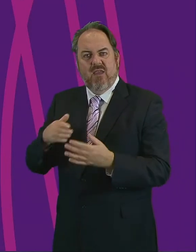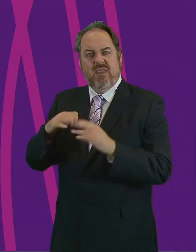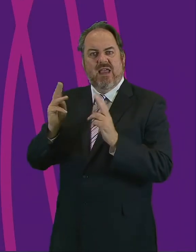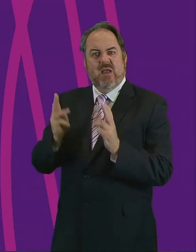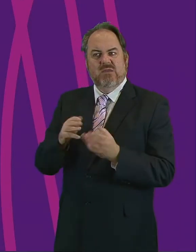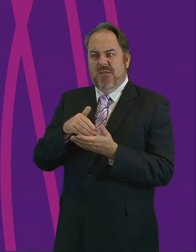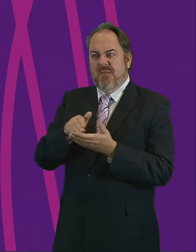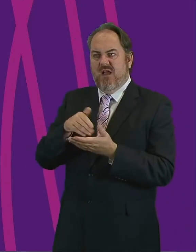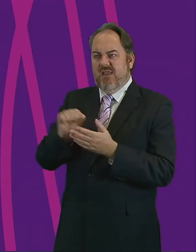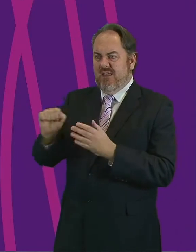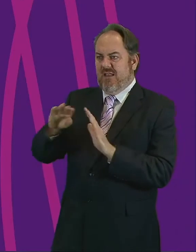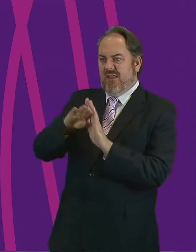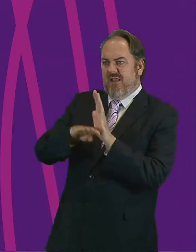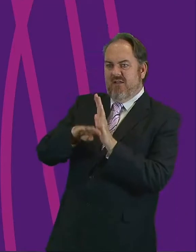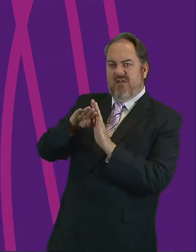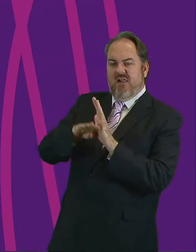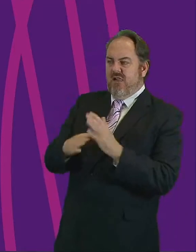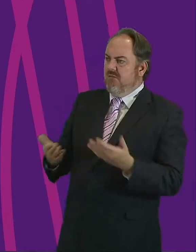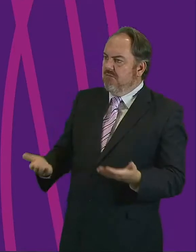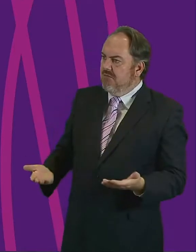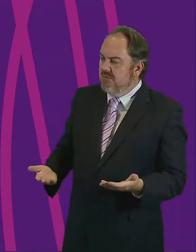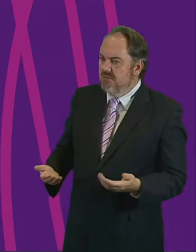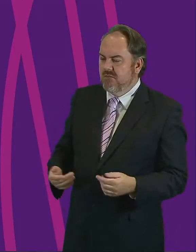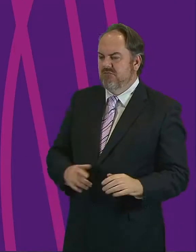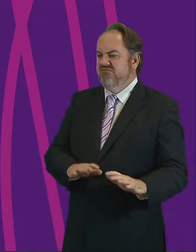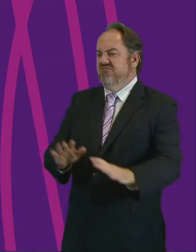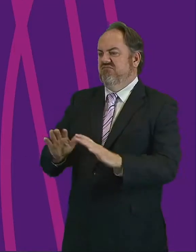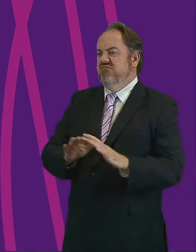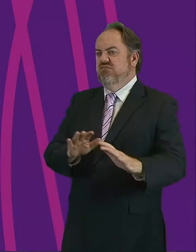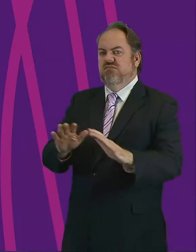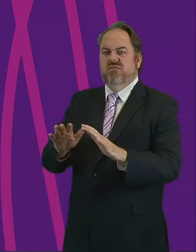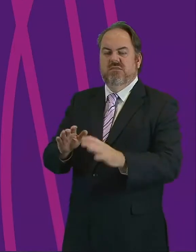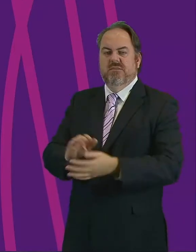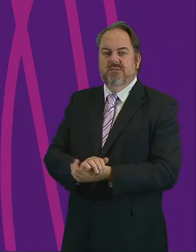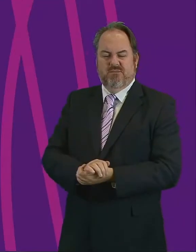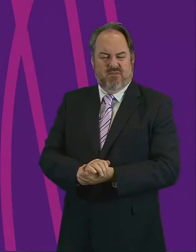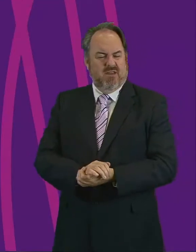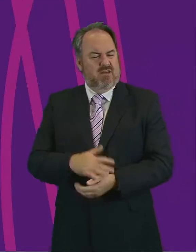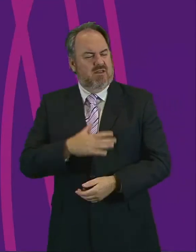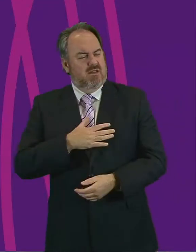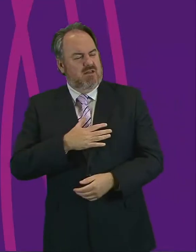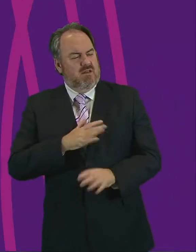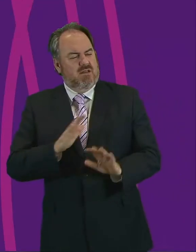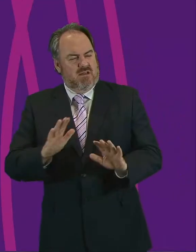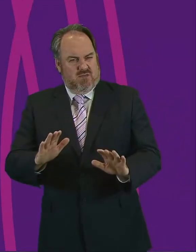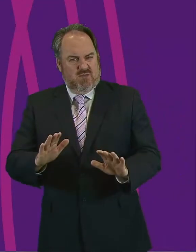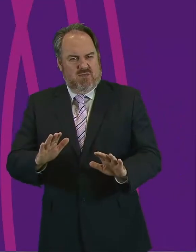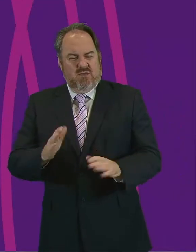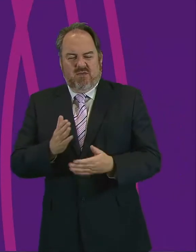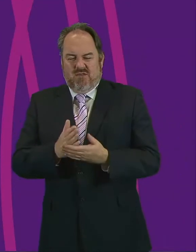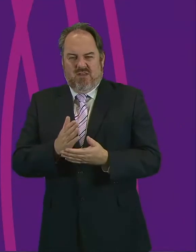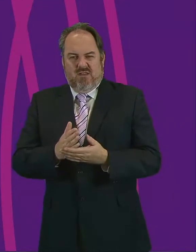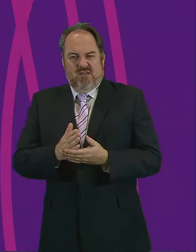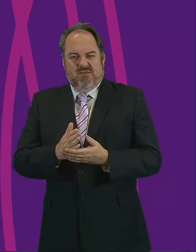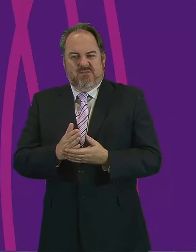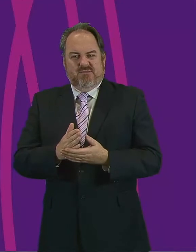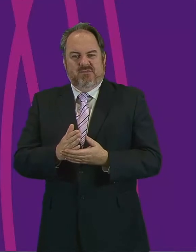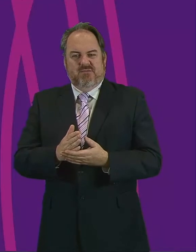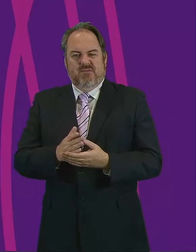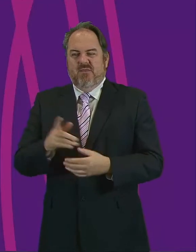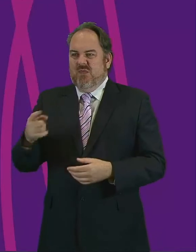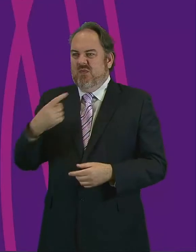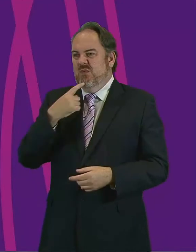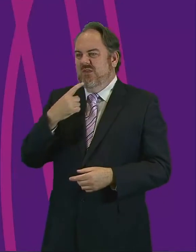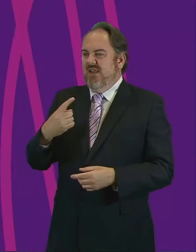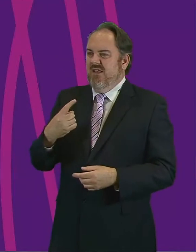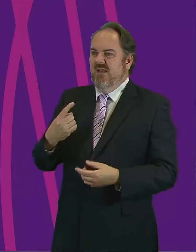that bracket? Kate Forbes. Well, rather than talking about the wonderful